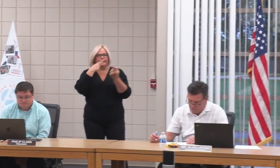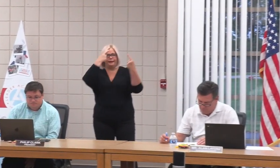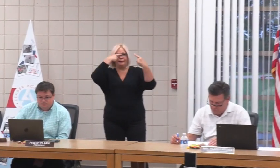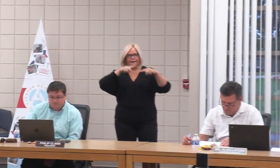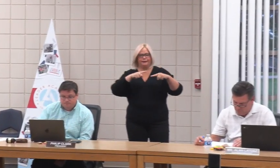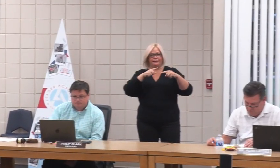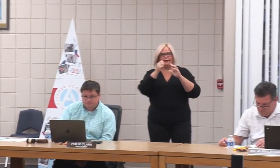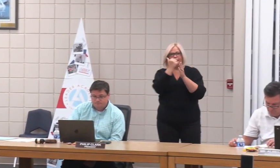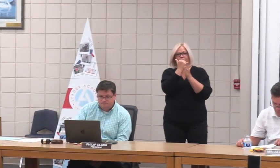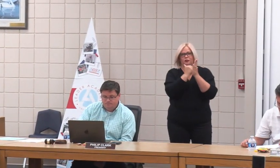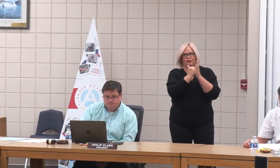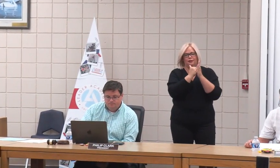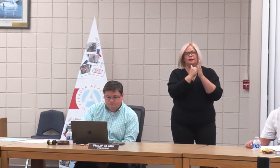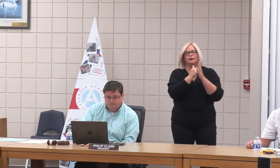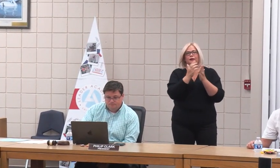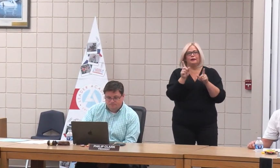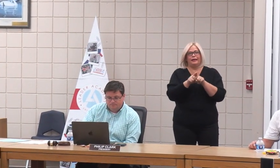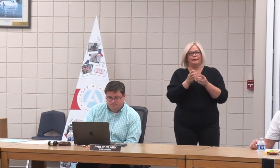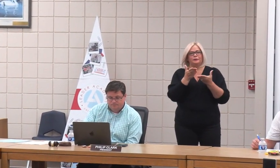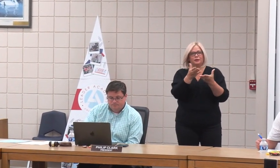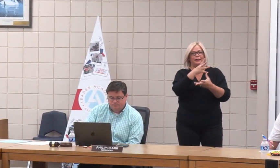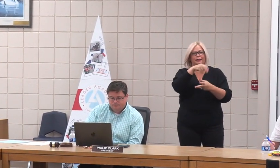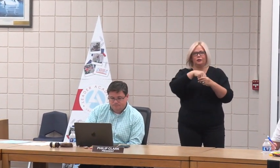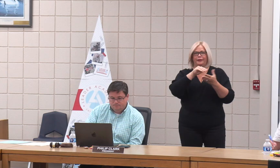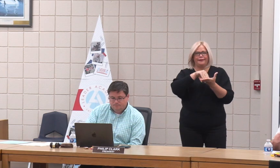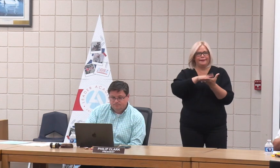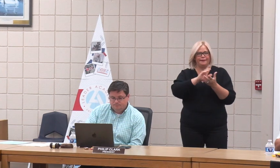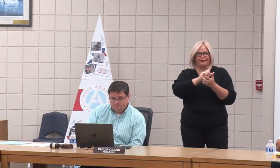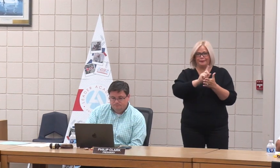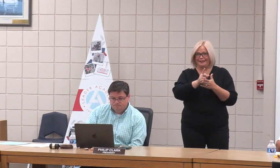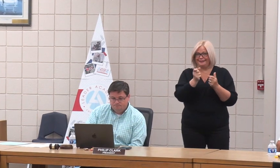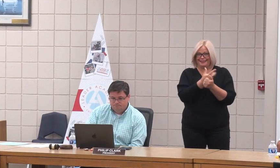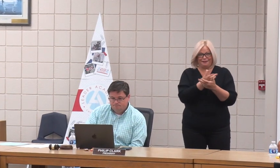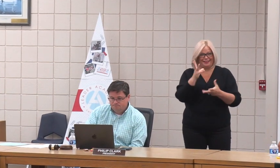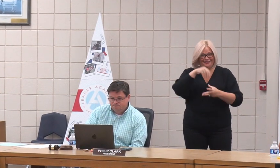agenda as presented, including the minutes and all that stuff.